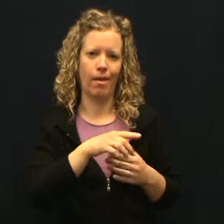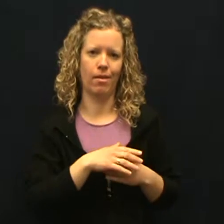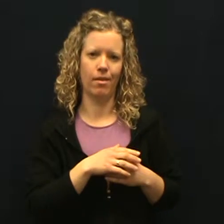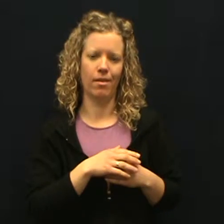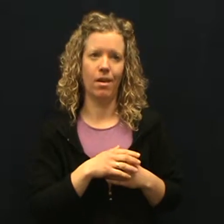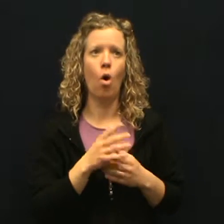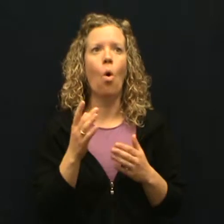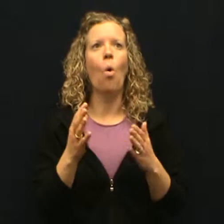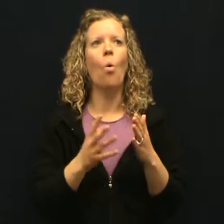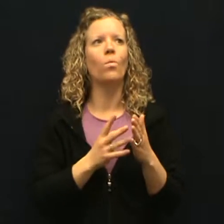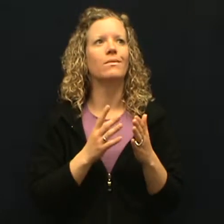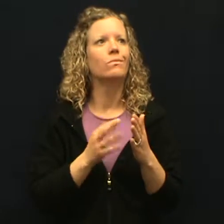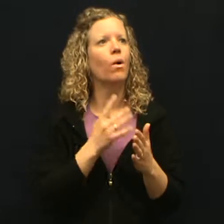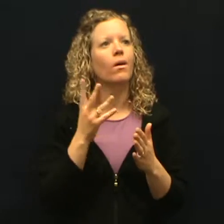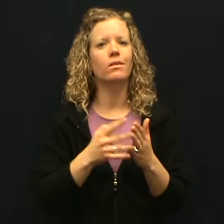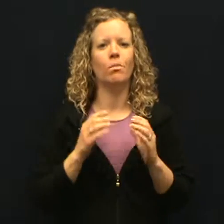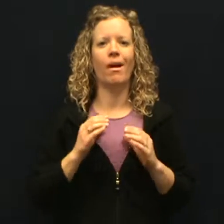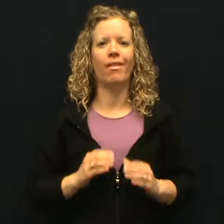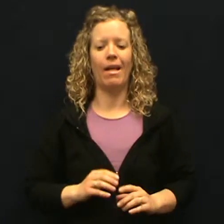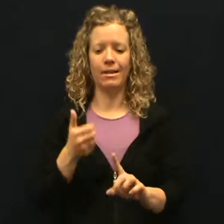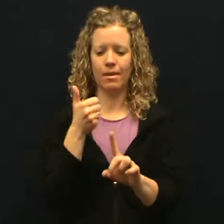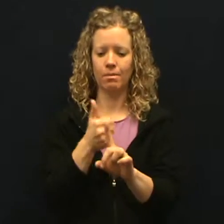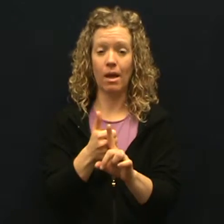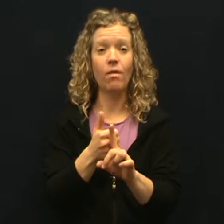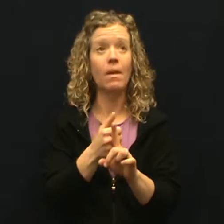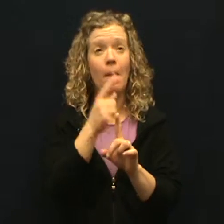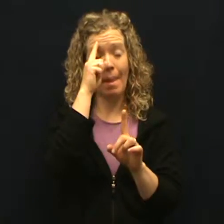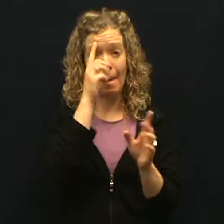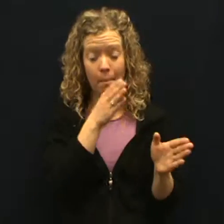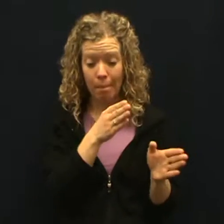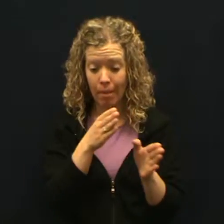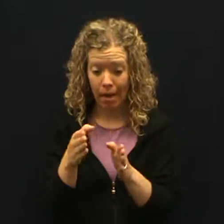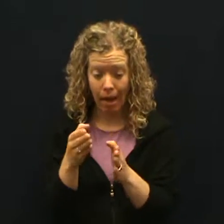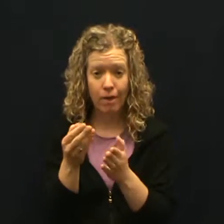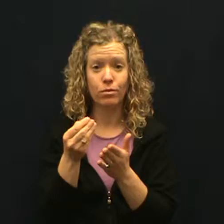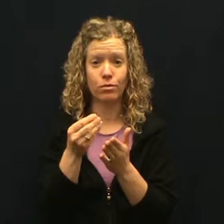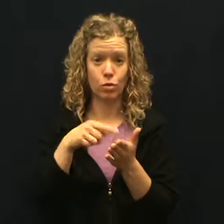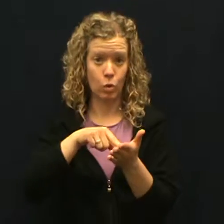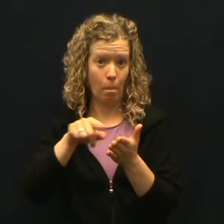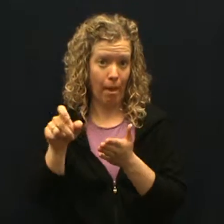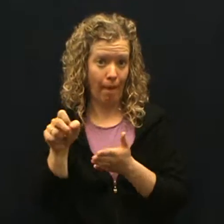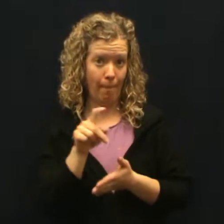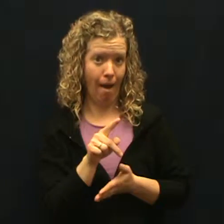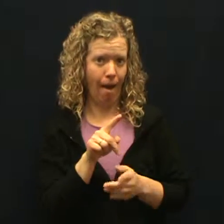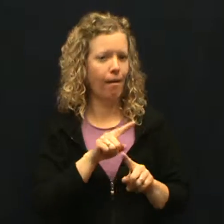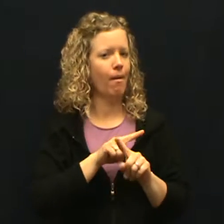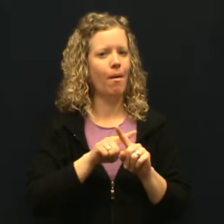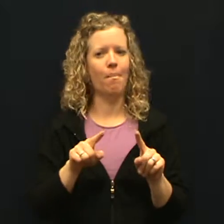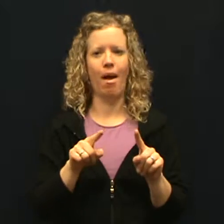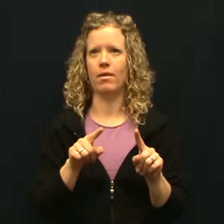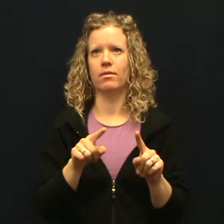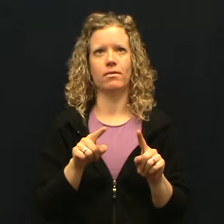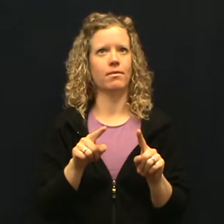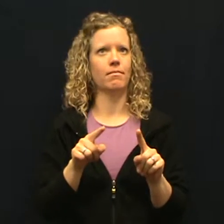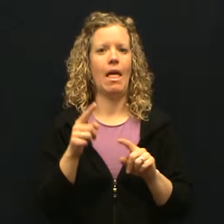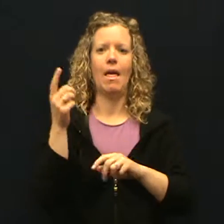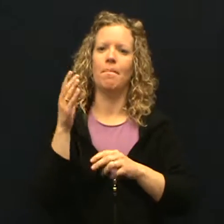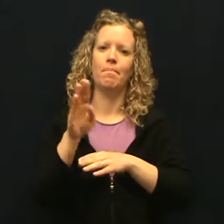good intentions of paying. Something might happen after they buy the stuff to where they can't pay. They go out of business. Sometimes you